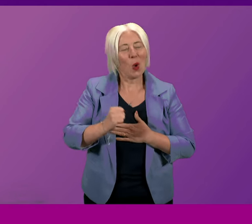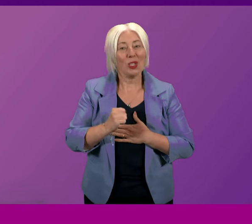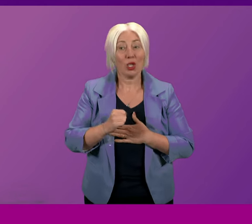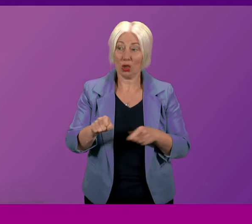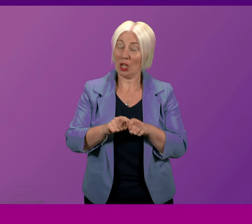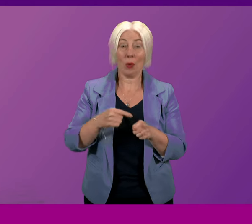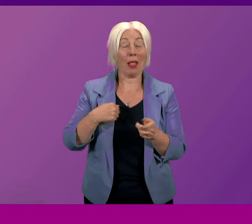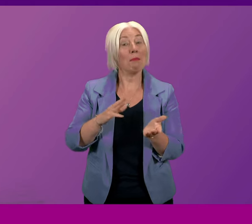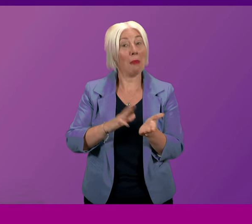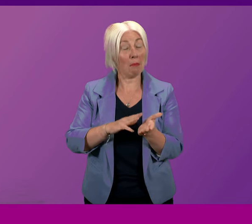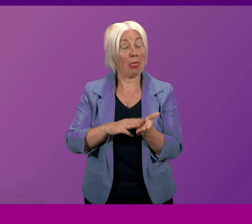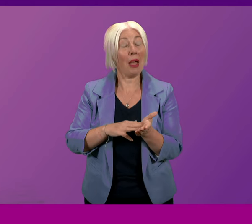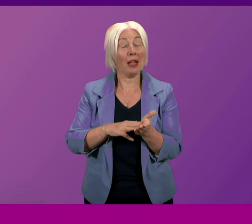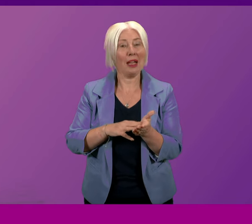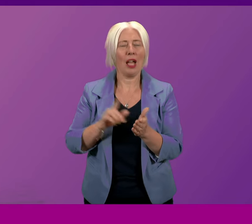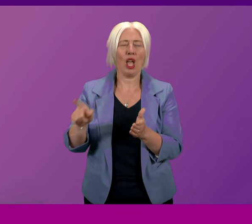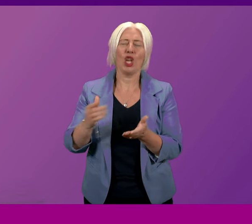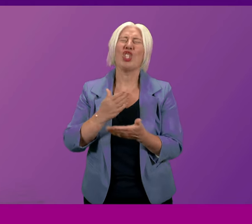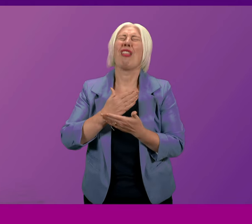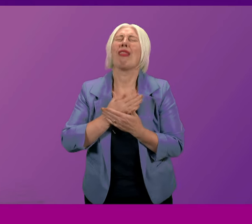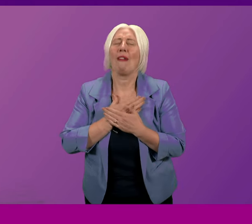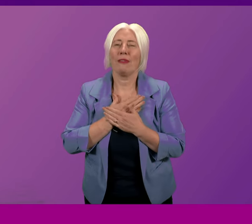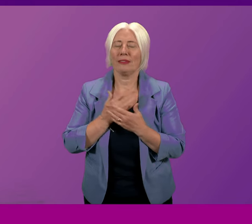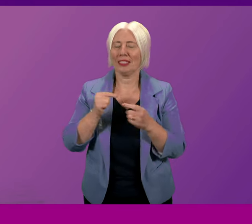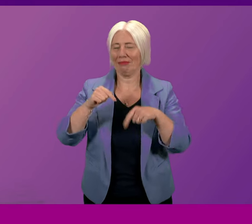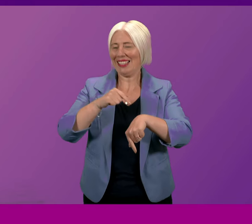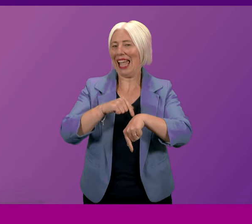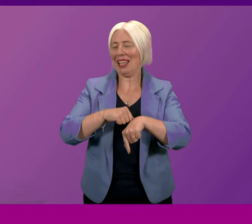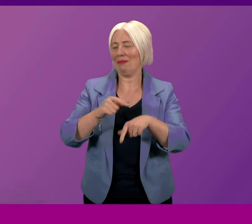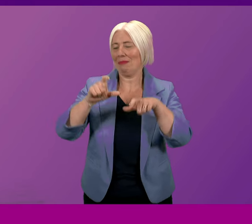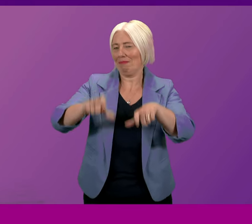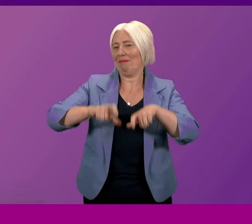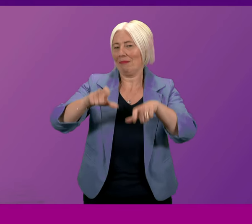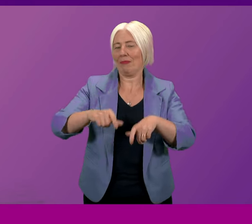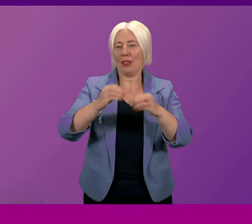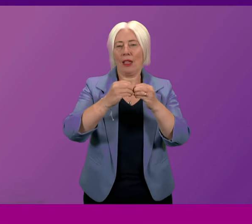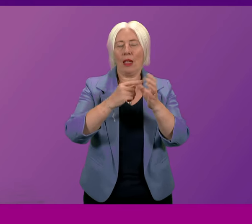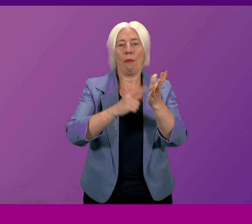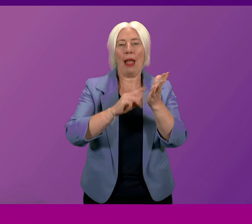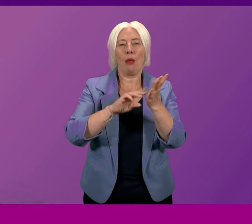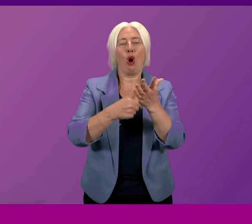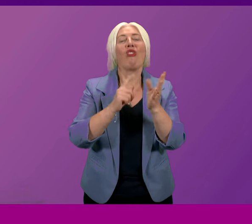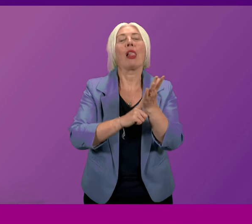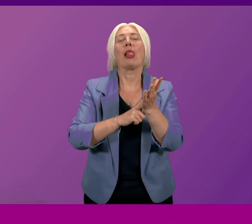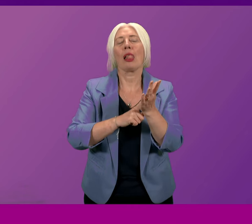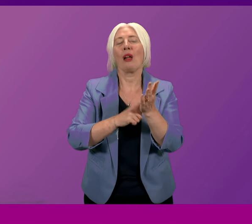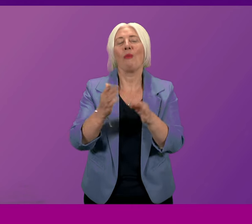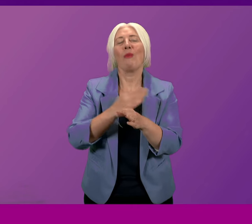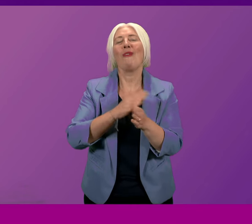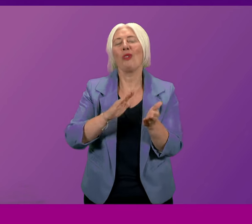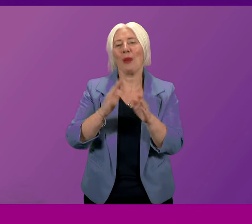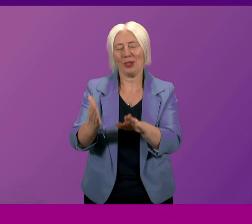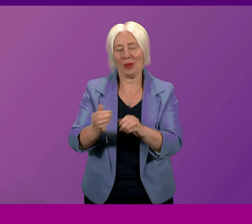mother especially treasured the time spent at Balmoral, and it was there, in the most beloved